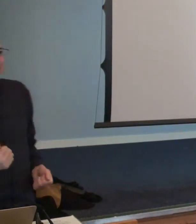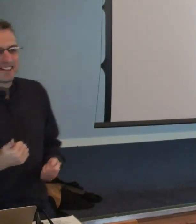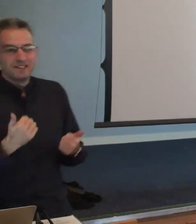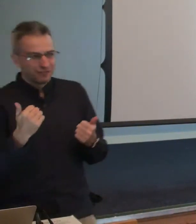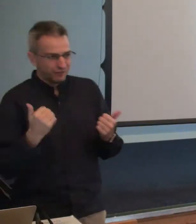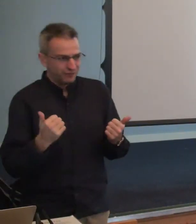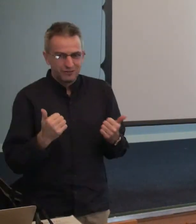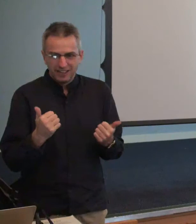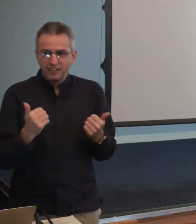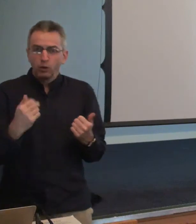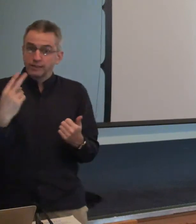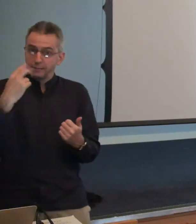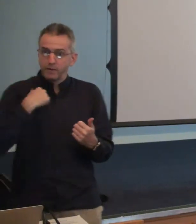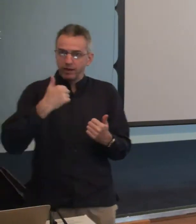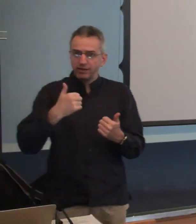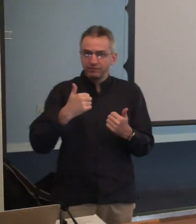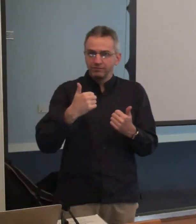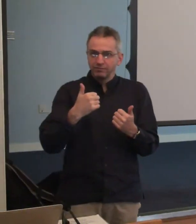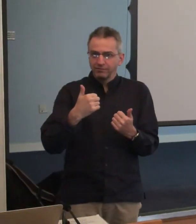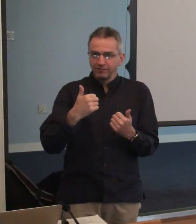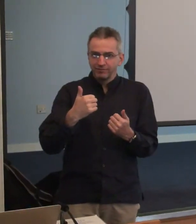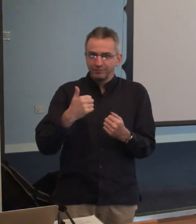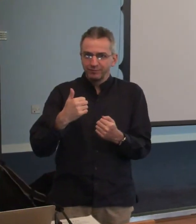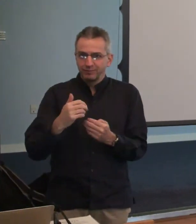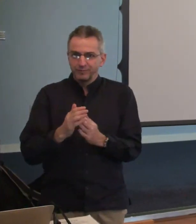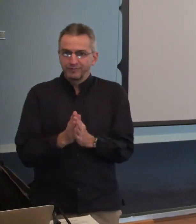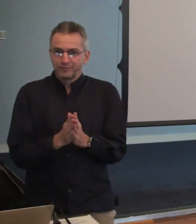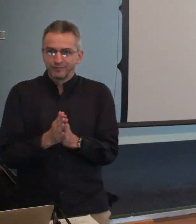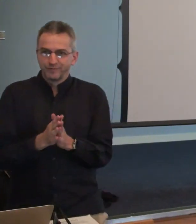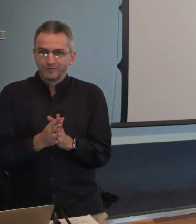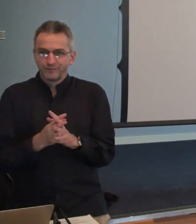Okay, thank you very much. Can I just check that you can see me clearly on the camera?